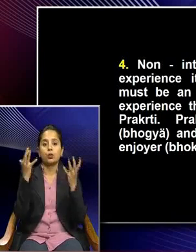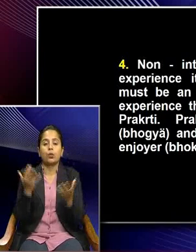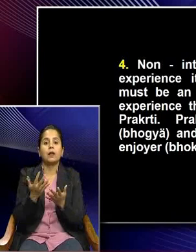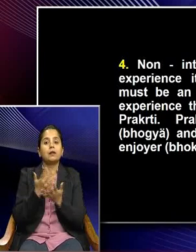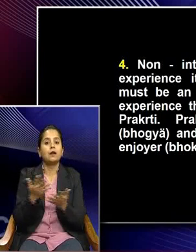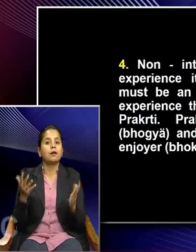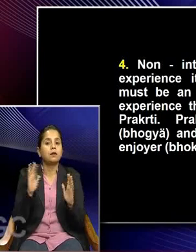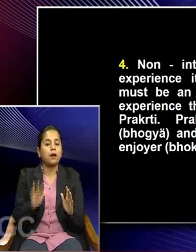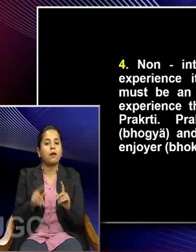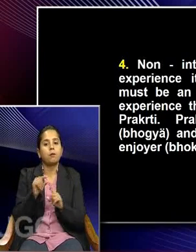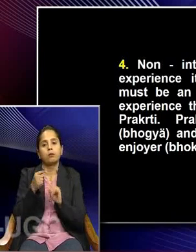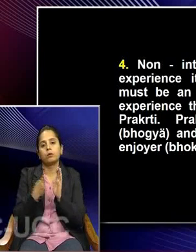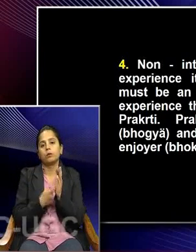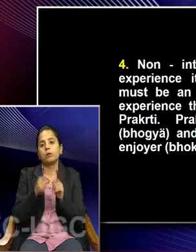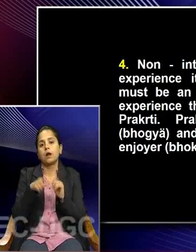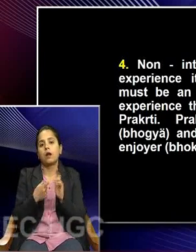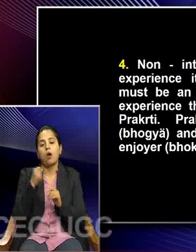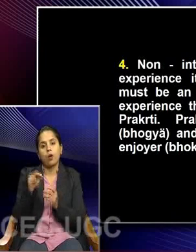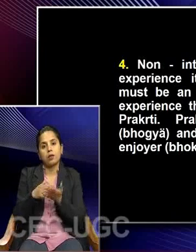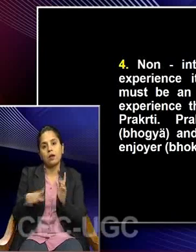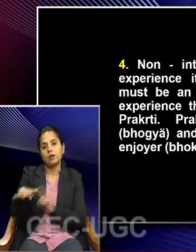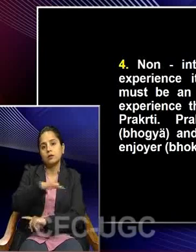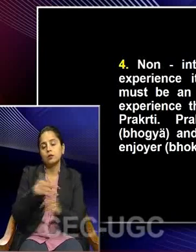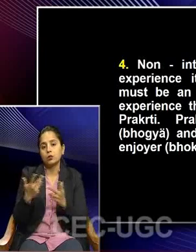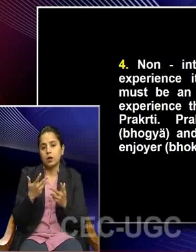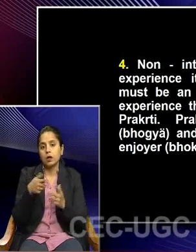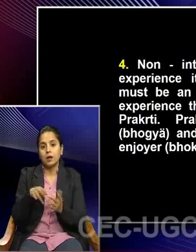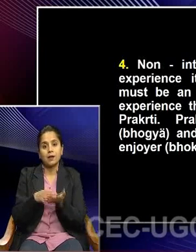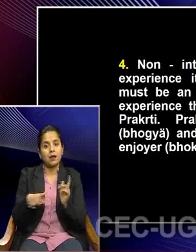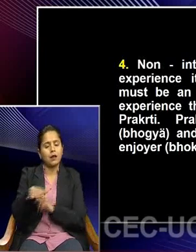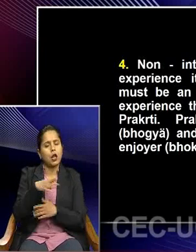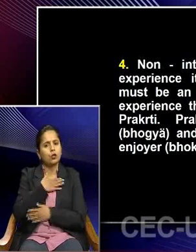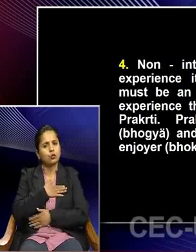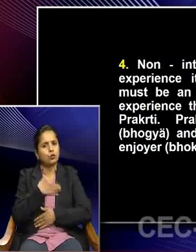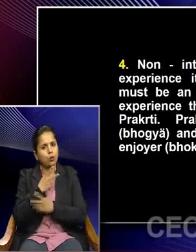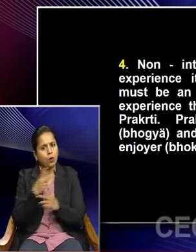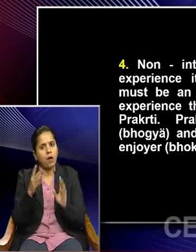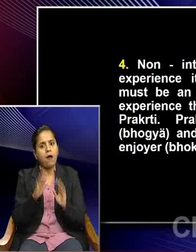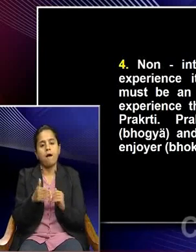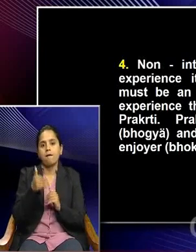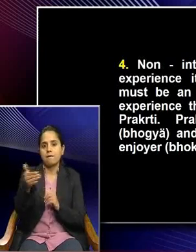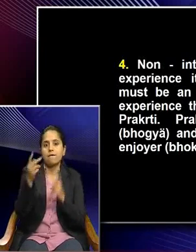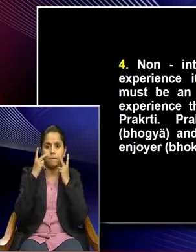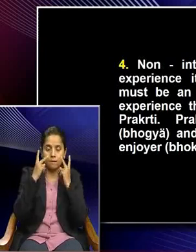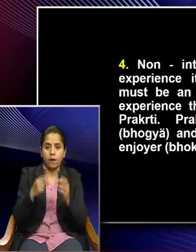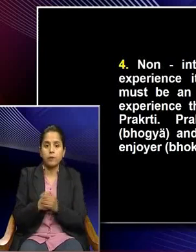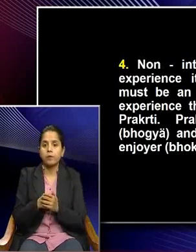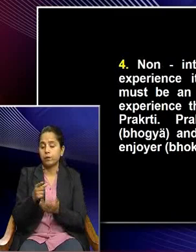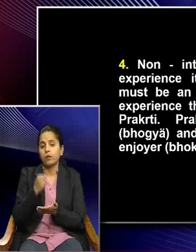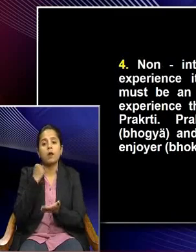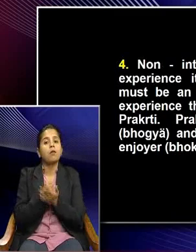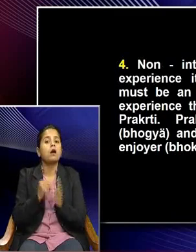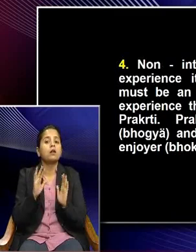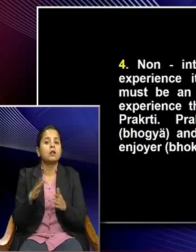products of the Prakriti. So Prakriti is enjoyed, bhogya, and there must be